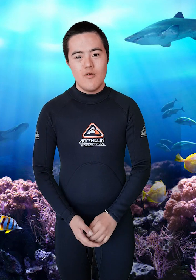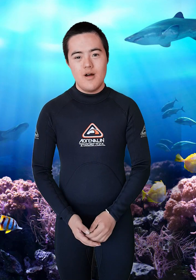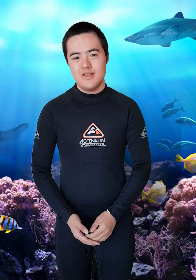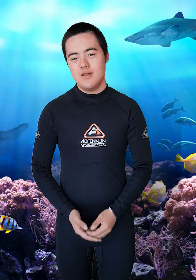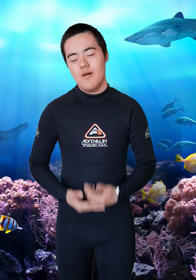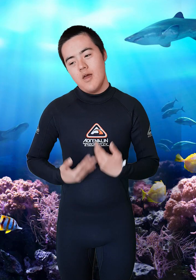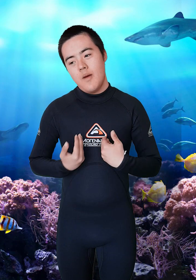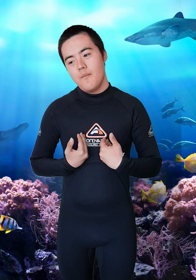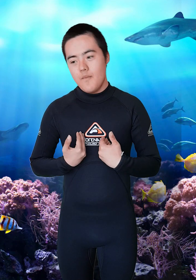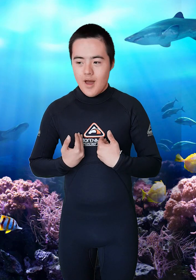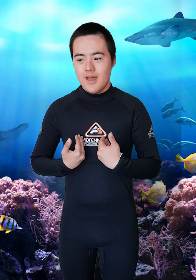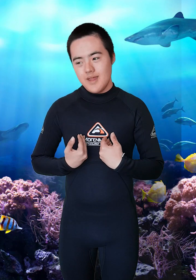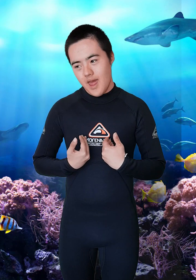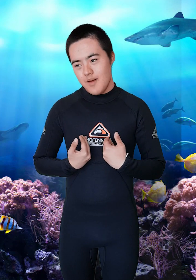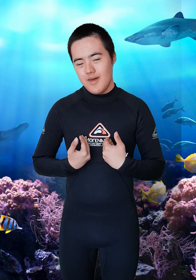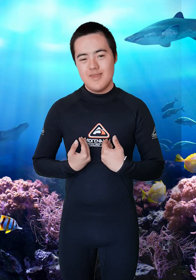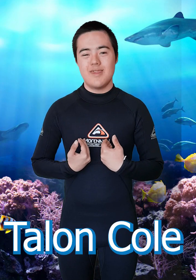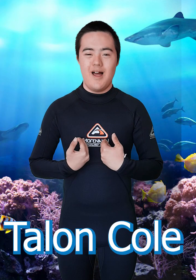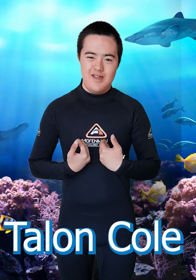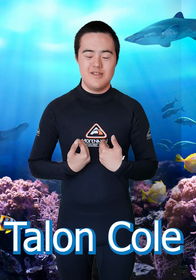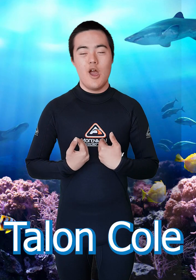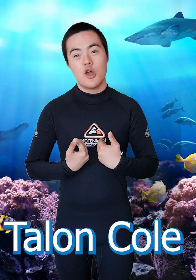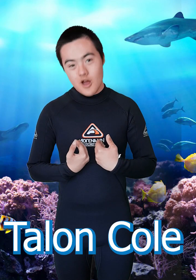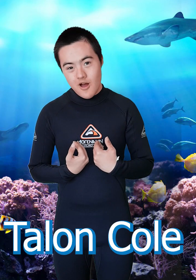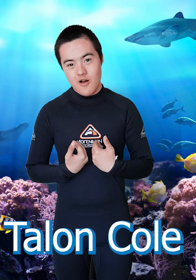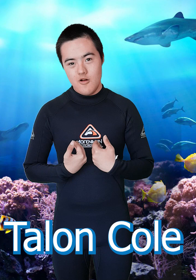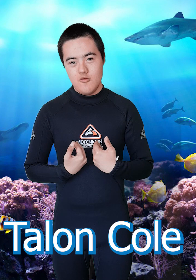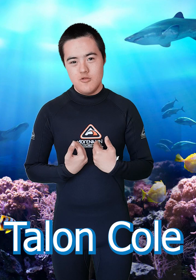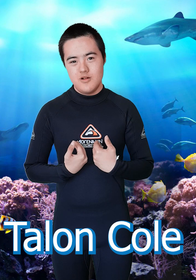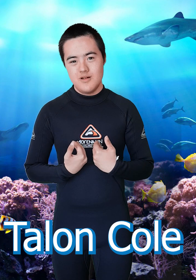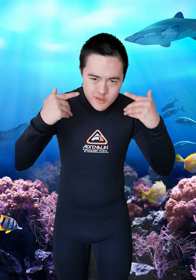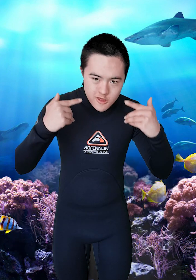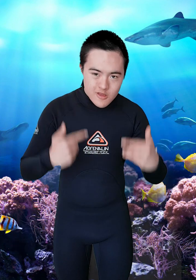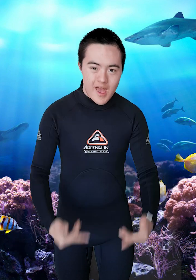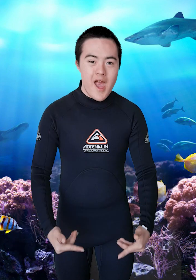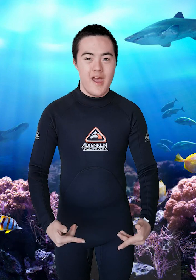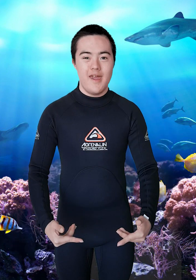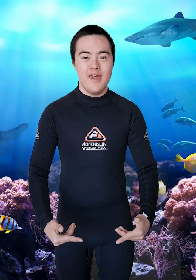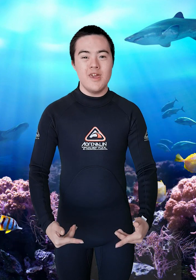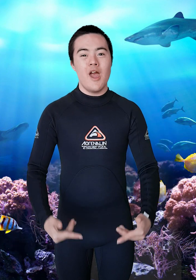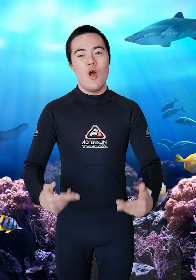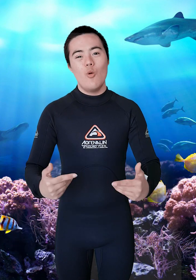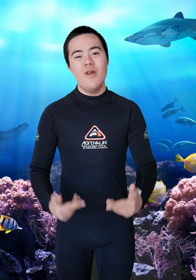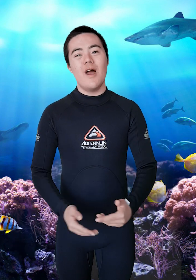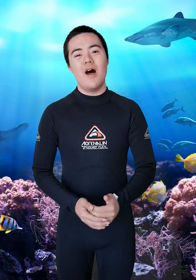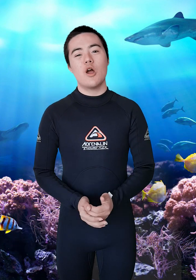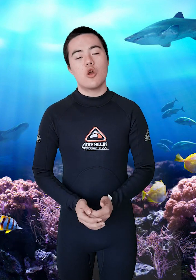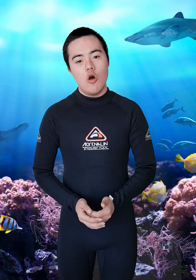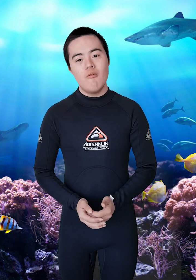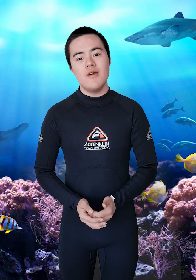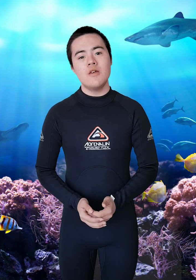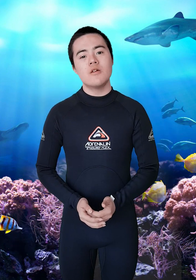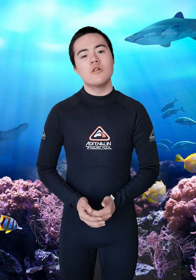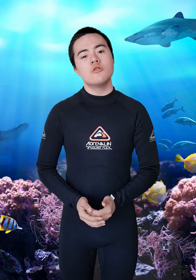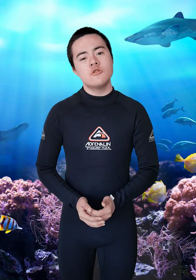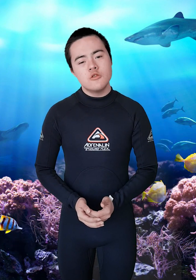everyone. My name is Tan Koh. Today, we are going to